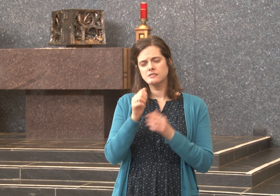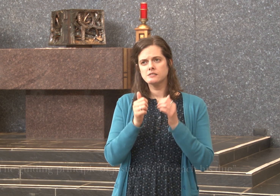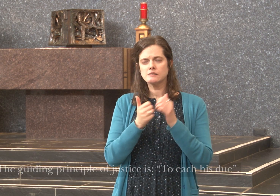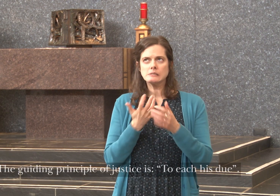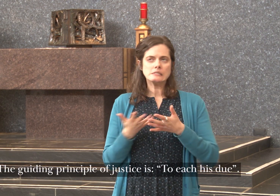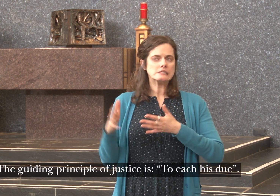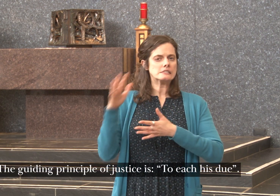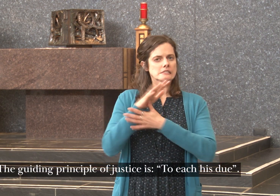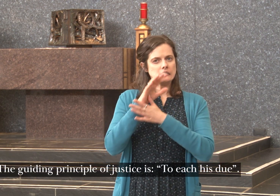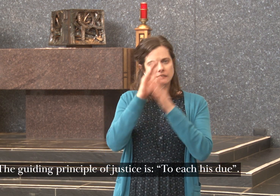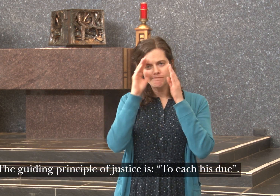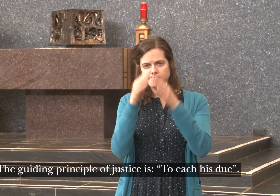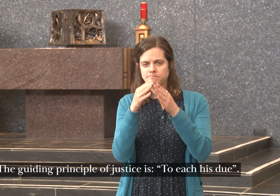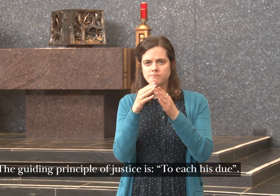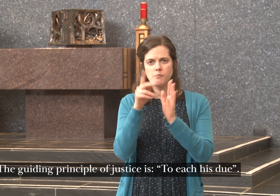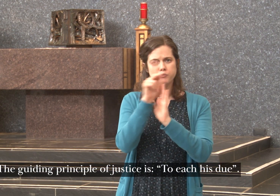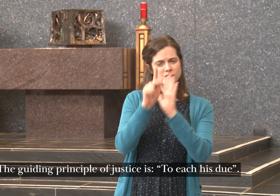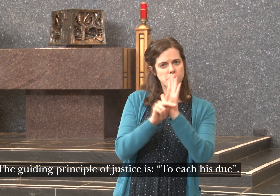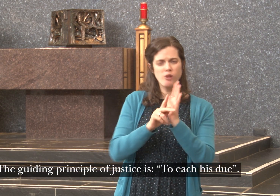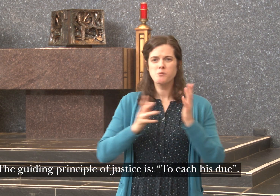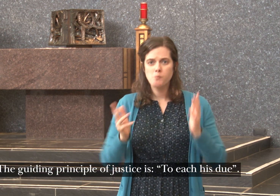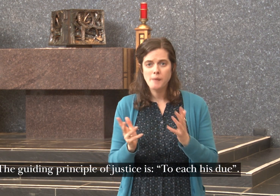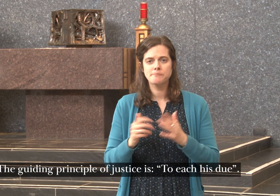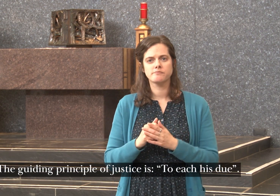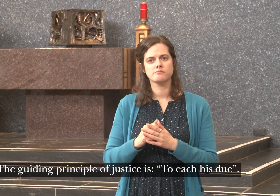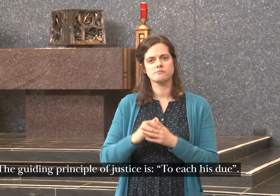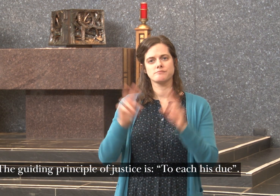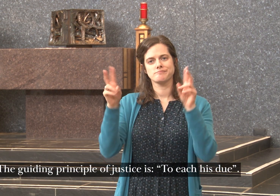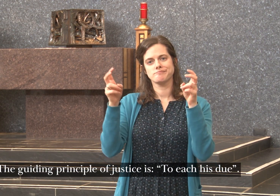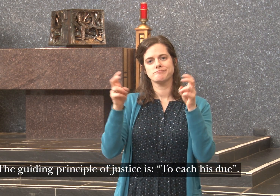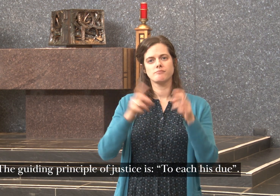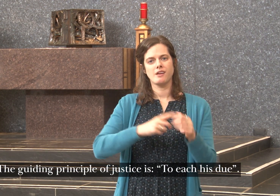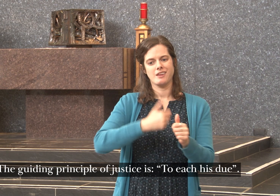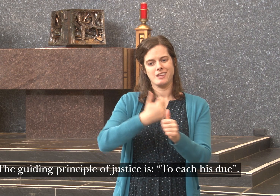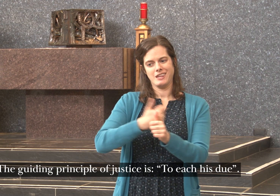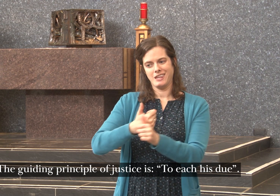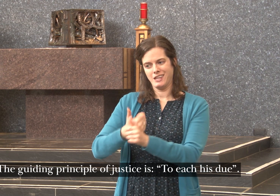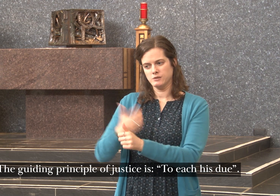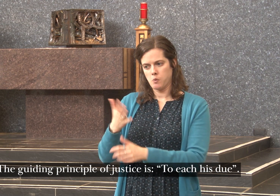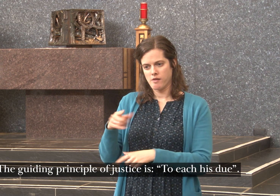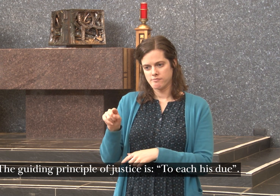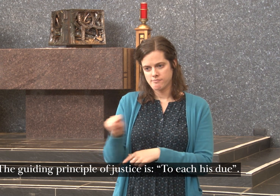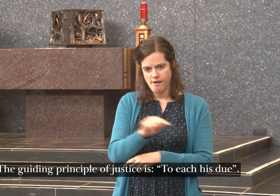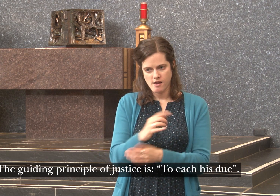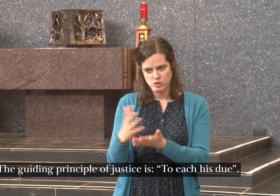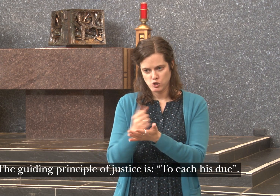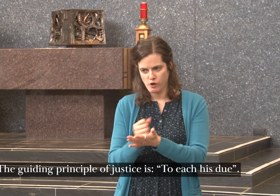The guiding principle of justice is to each his due.